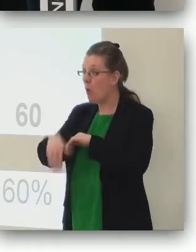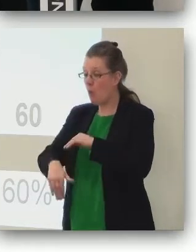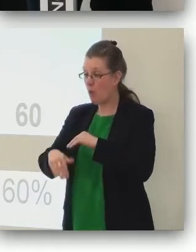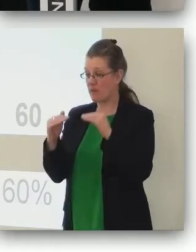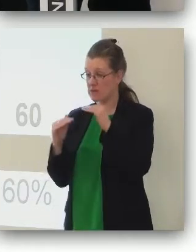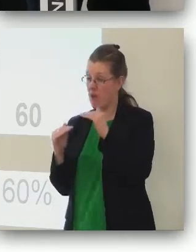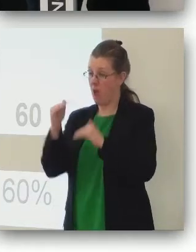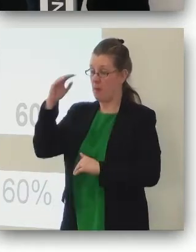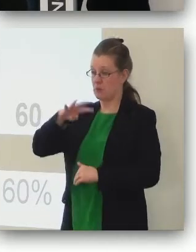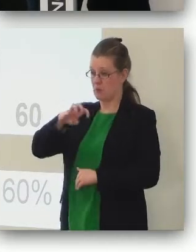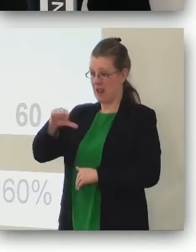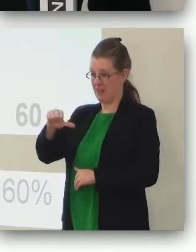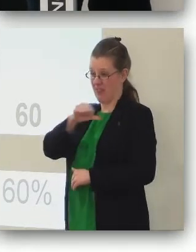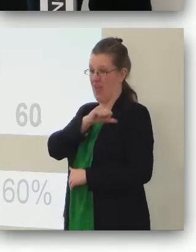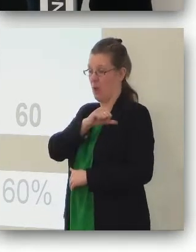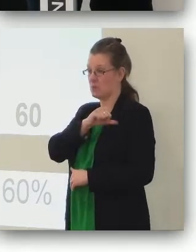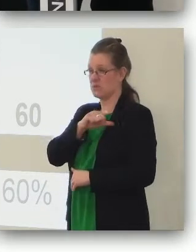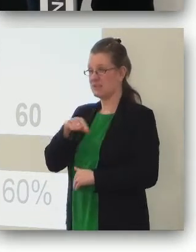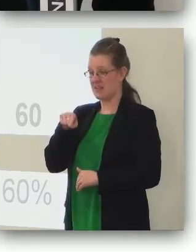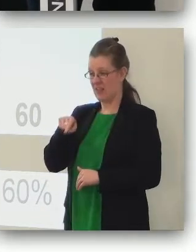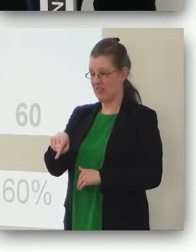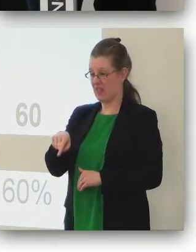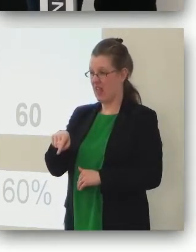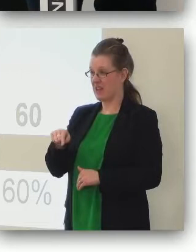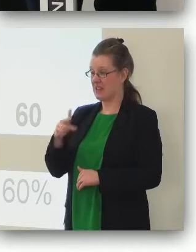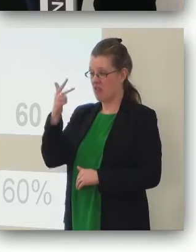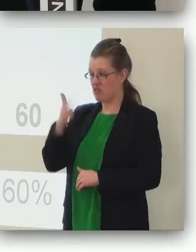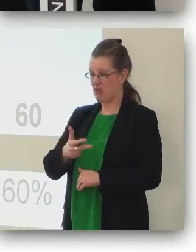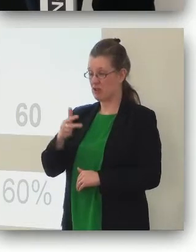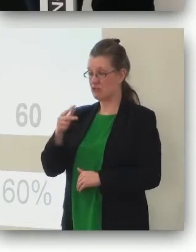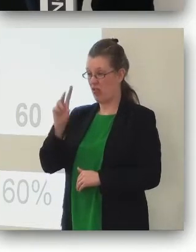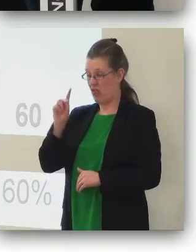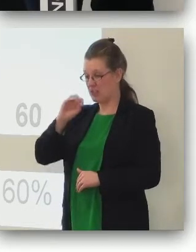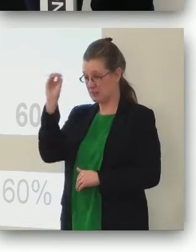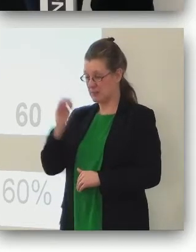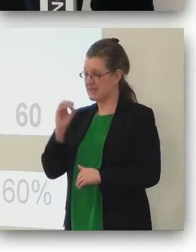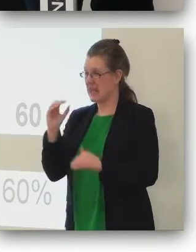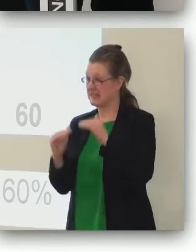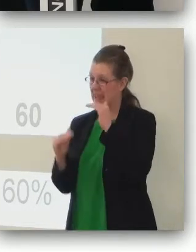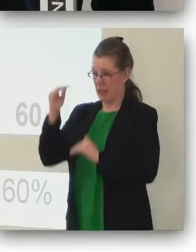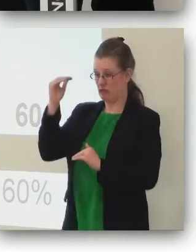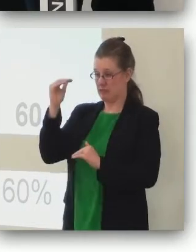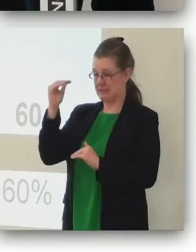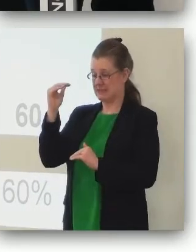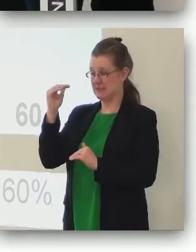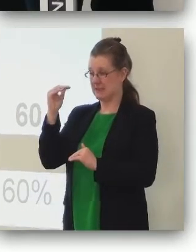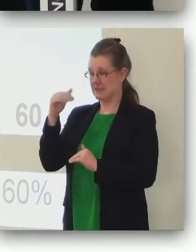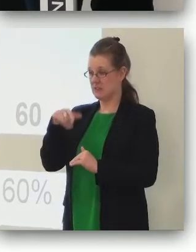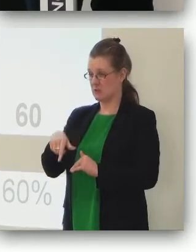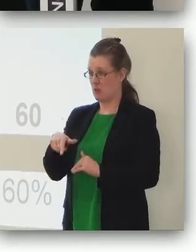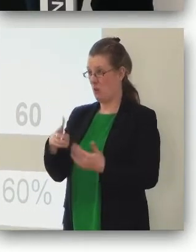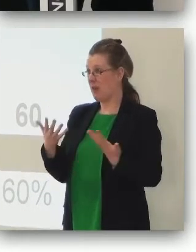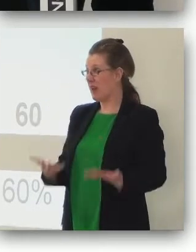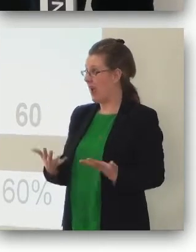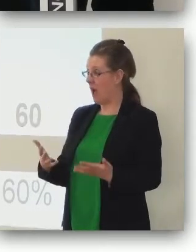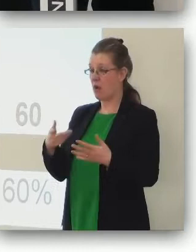risen to 90,000. That's an incredible increase of 330%. So not only are more young